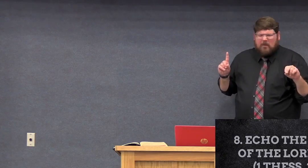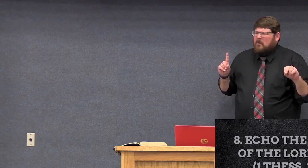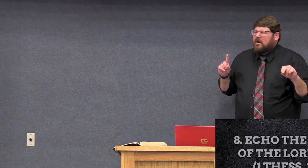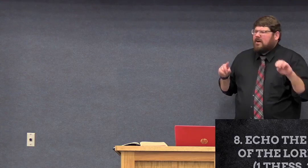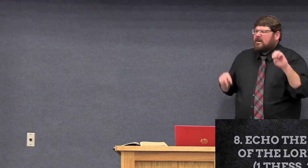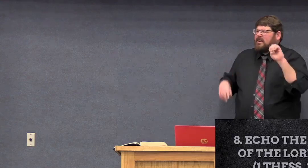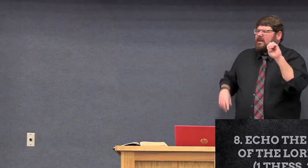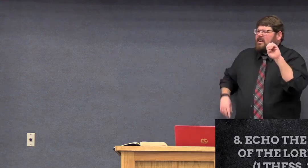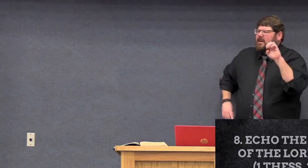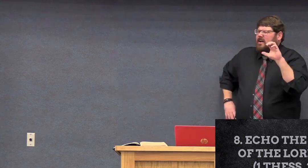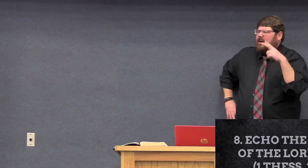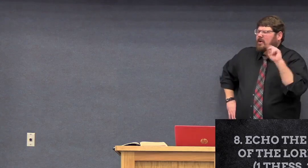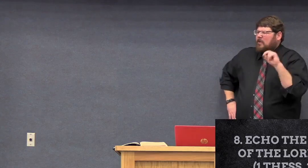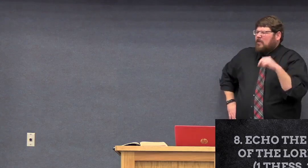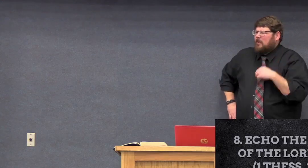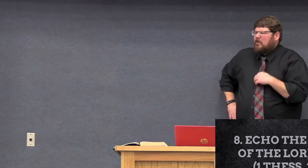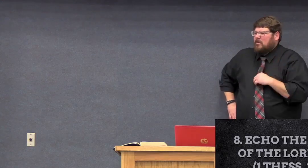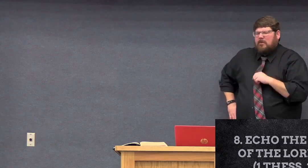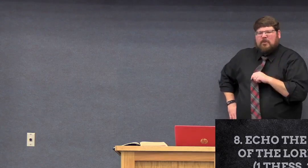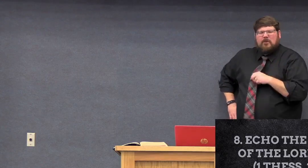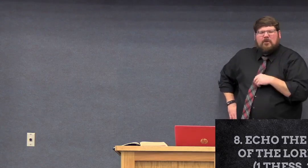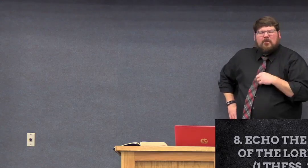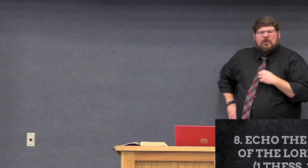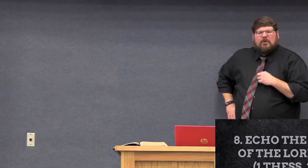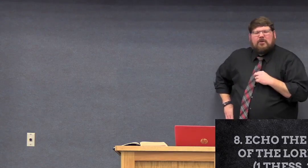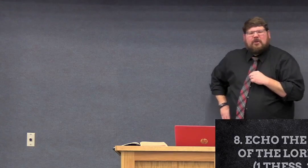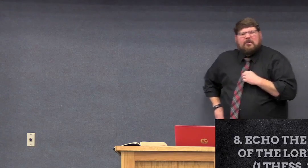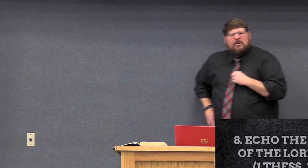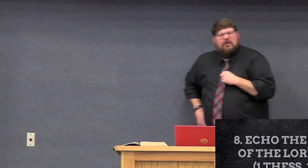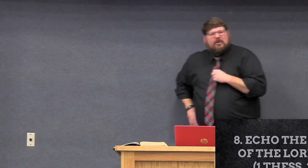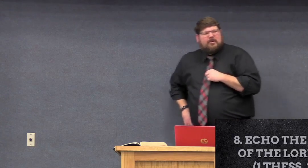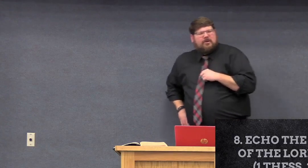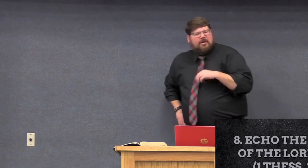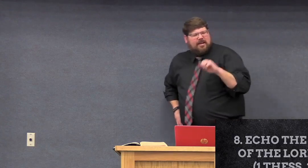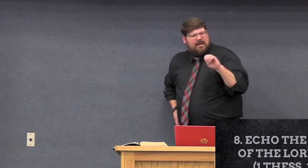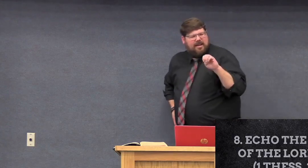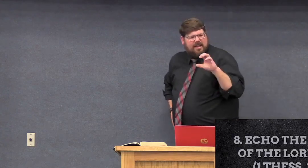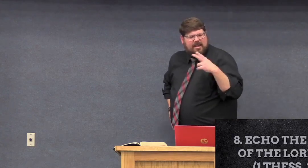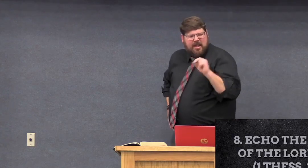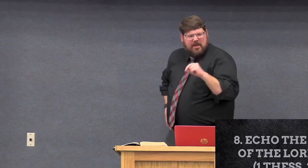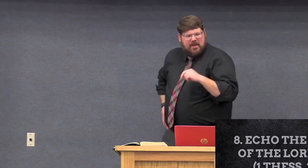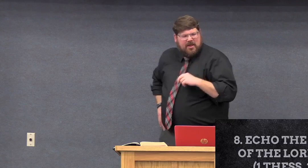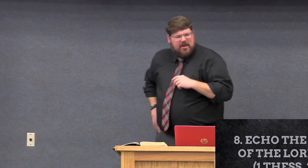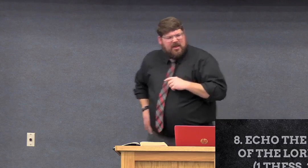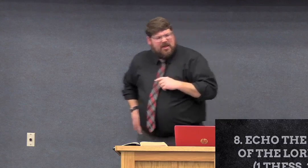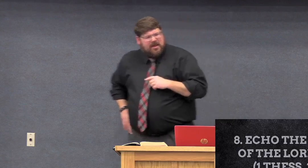Echo, why do I say the word echo? You know, that's, what is an echo?